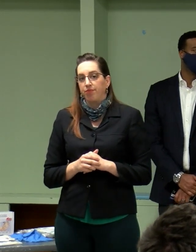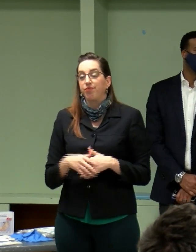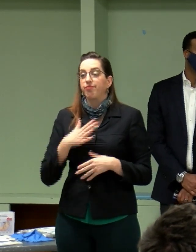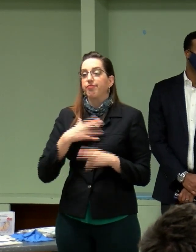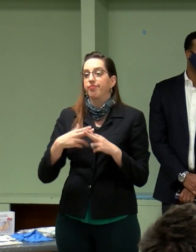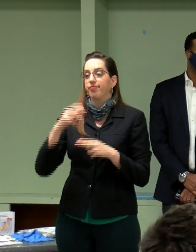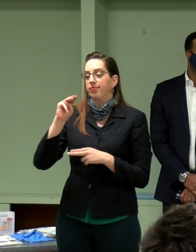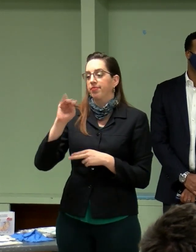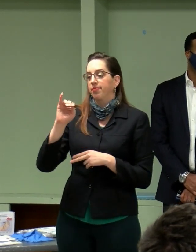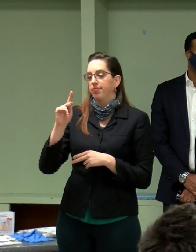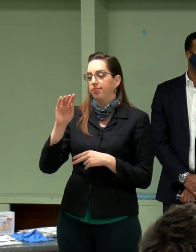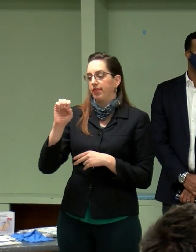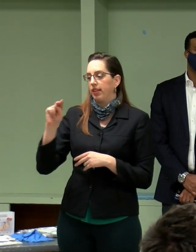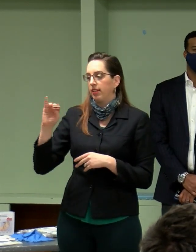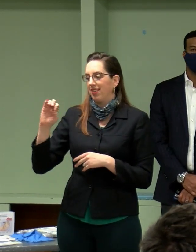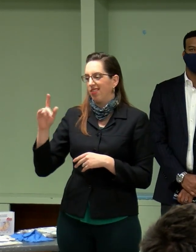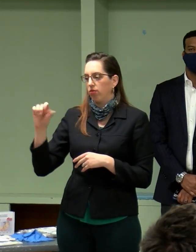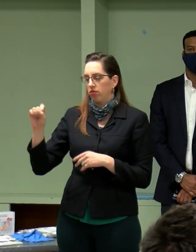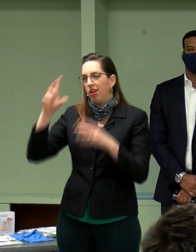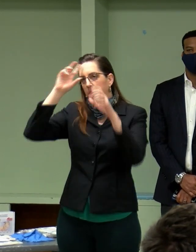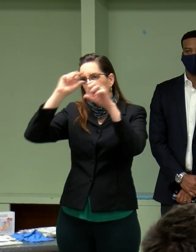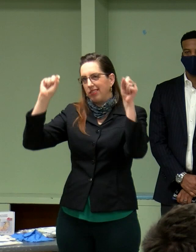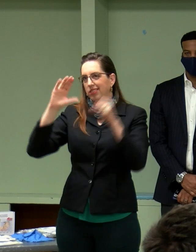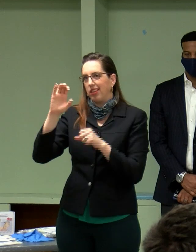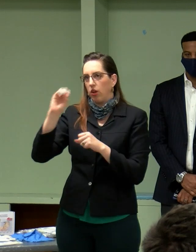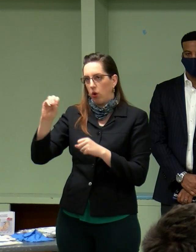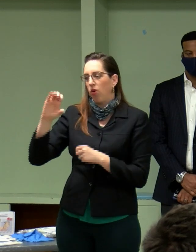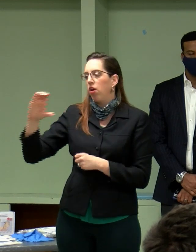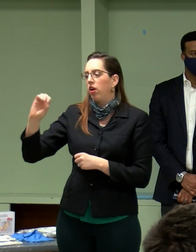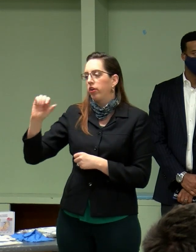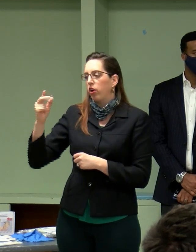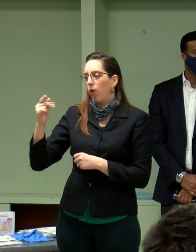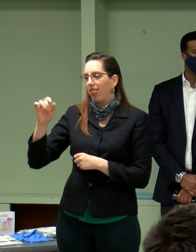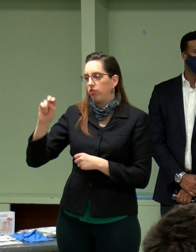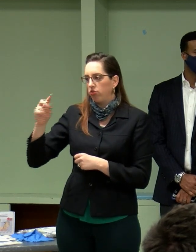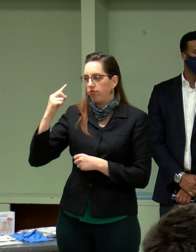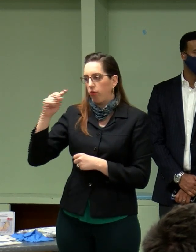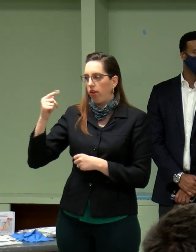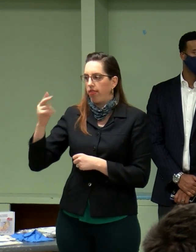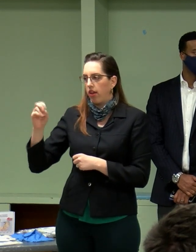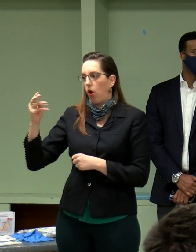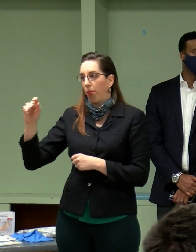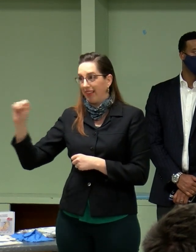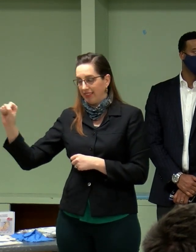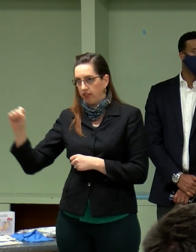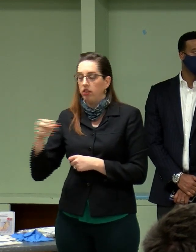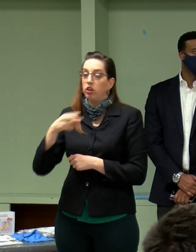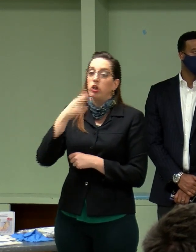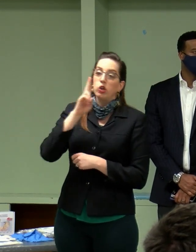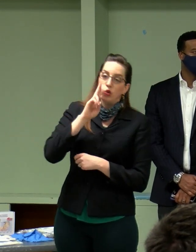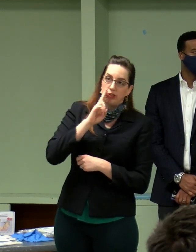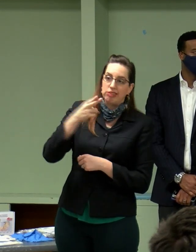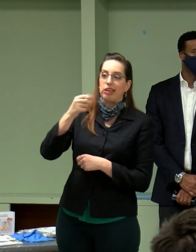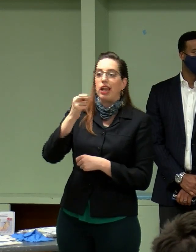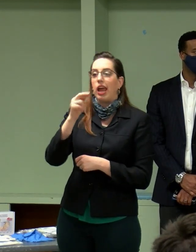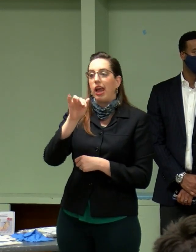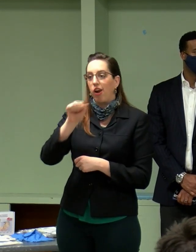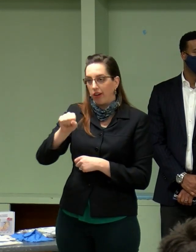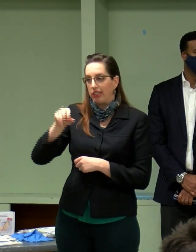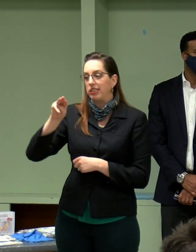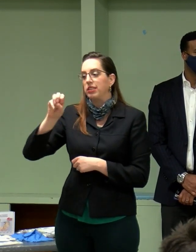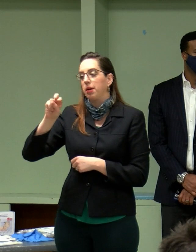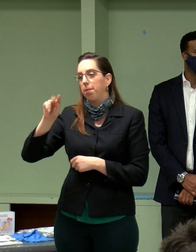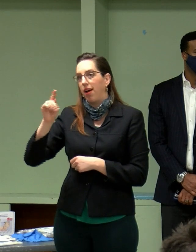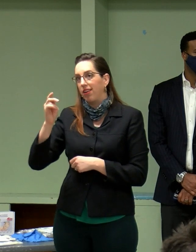My name is Mike Nichols, and I'm the president and CEO of the Coalition for the Homeless for Houston, Harris County, and Montgomery County, and Fort Bend